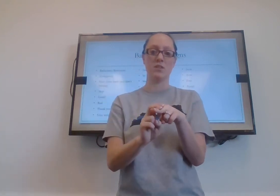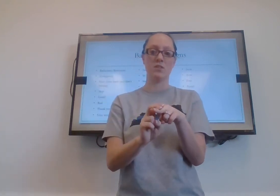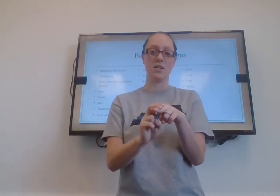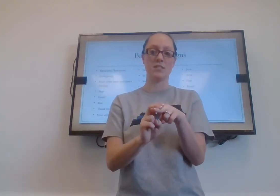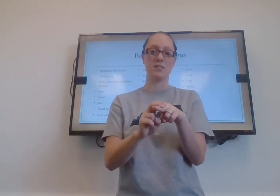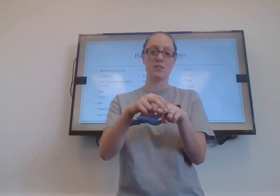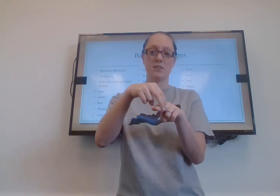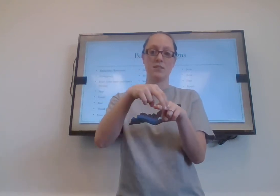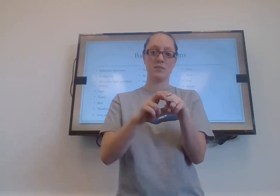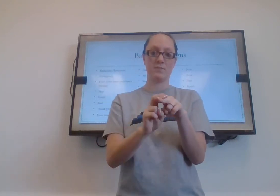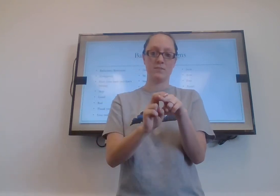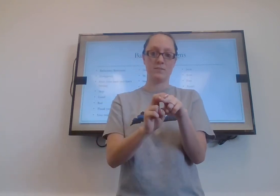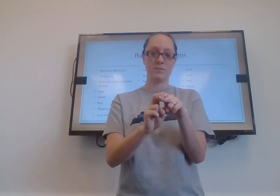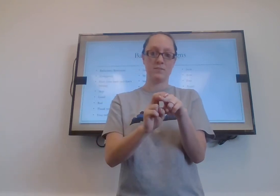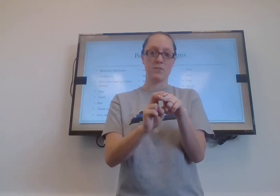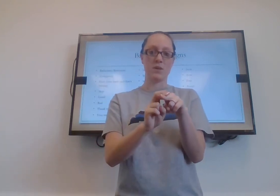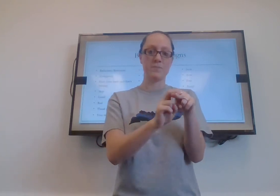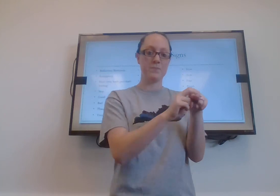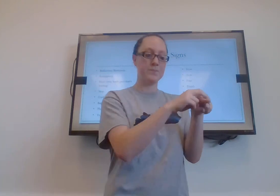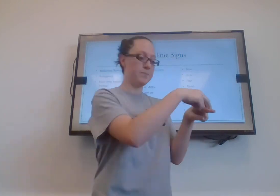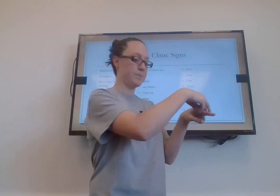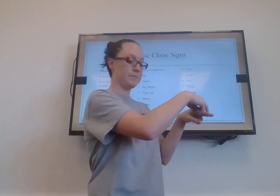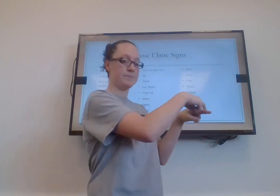other hand. Okay?